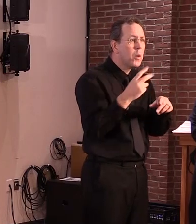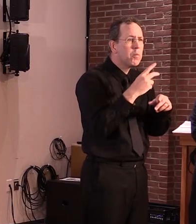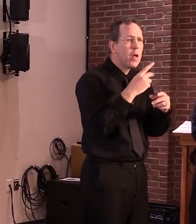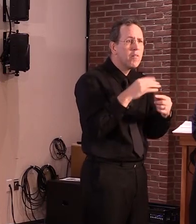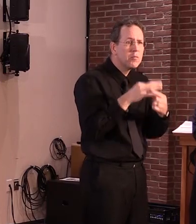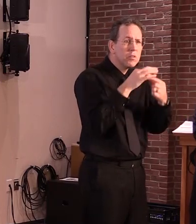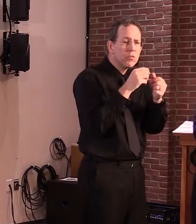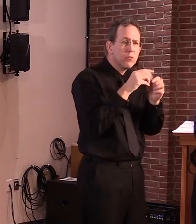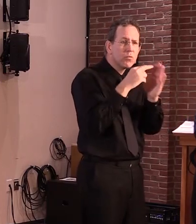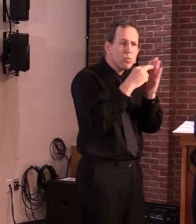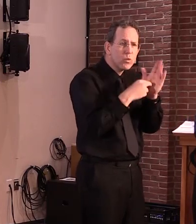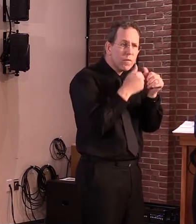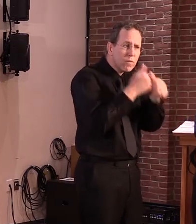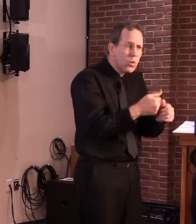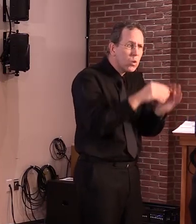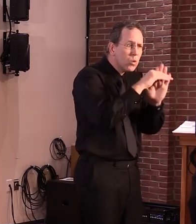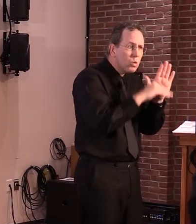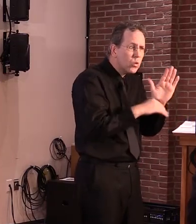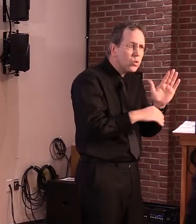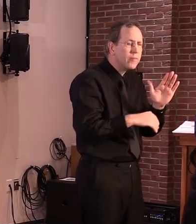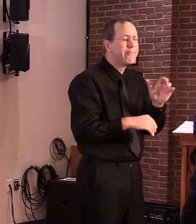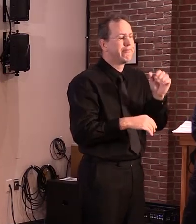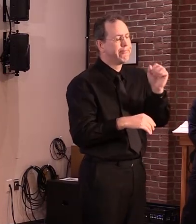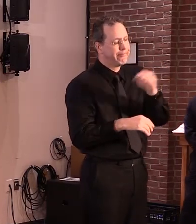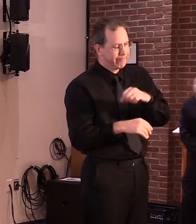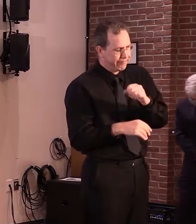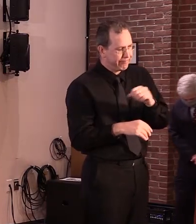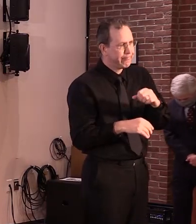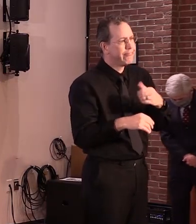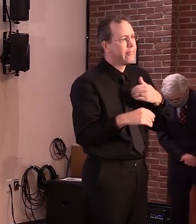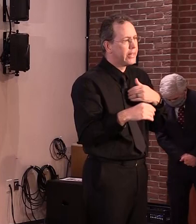I'll refer to Secretary Curley. She might be able to tell you.